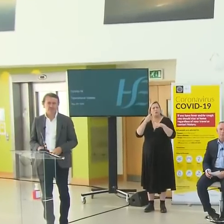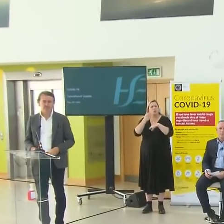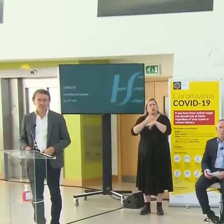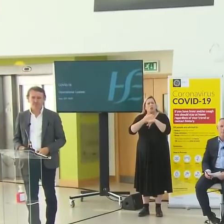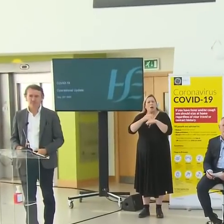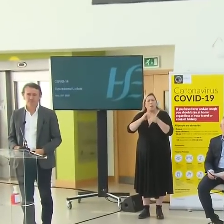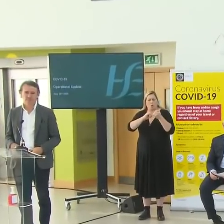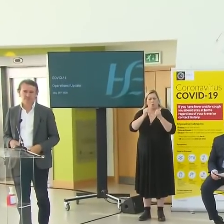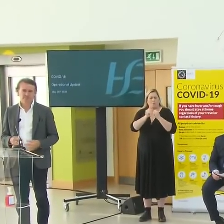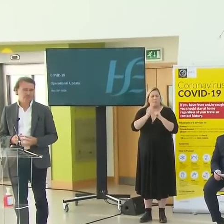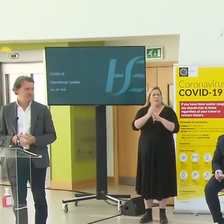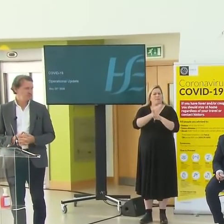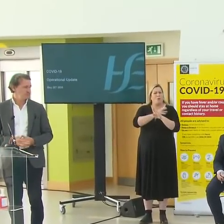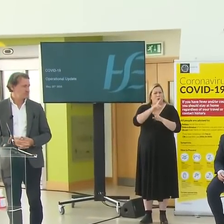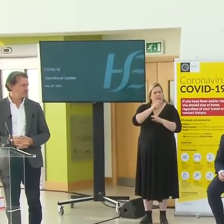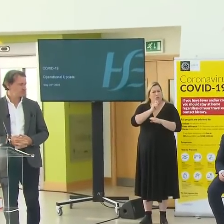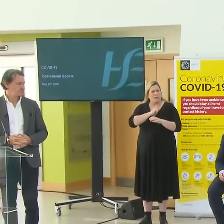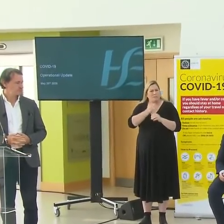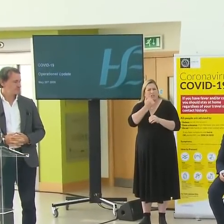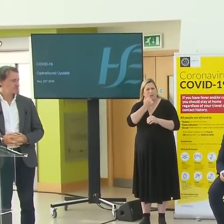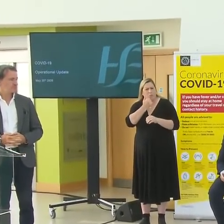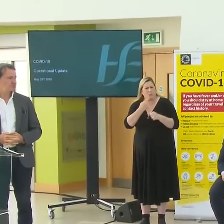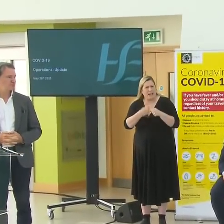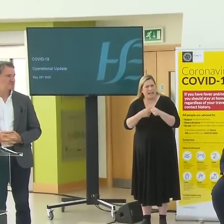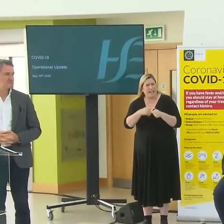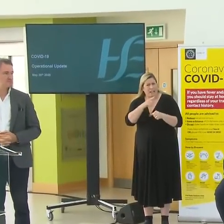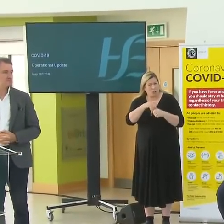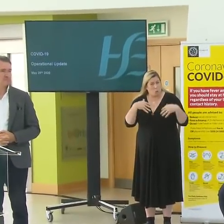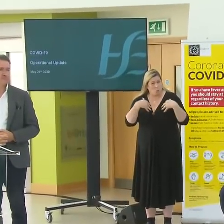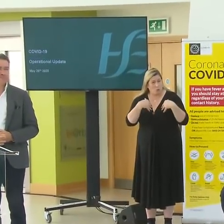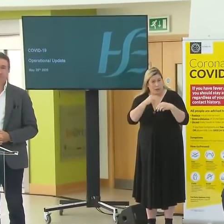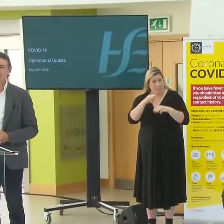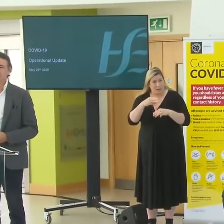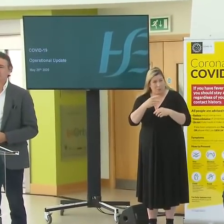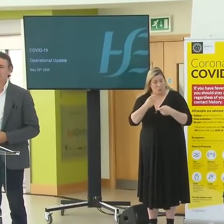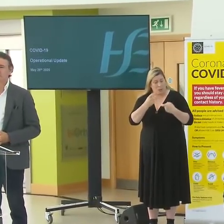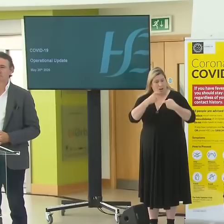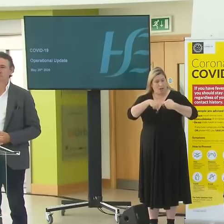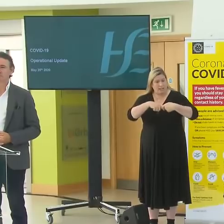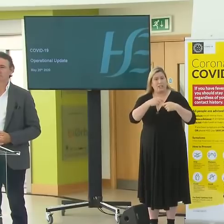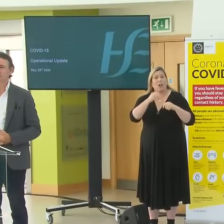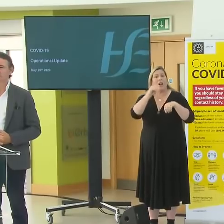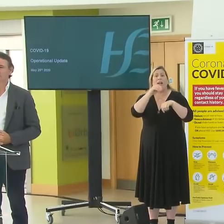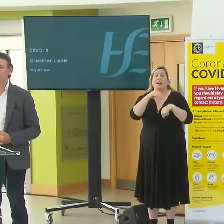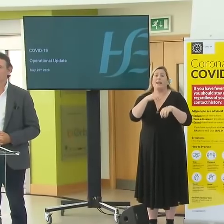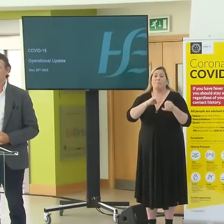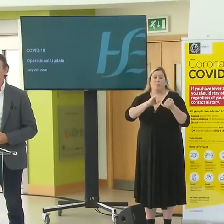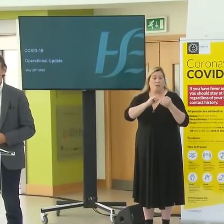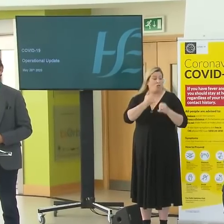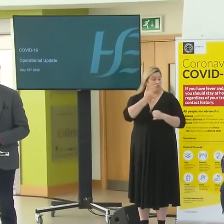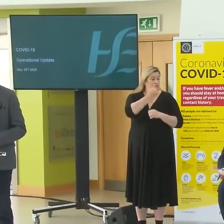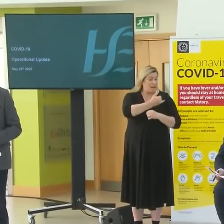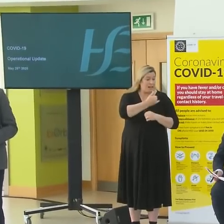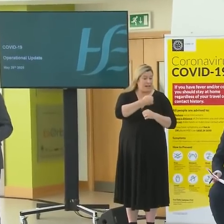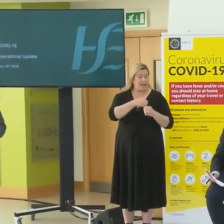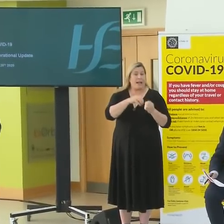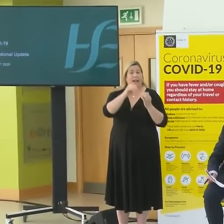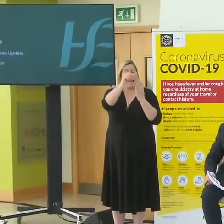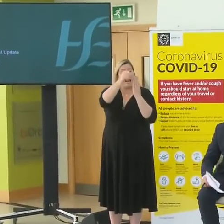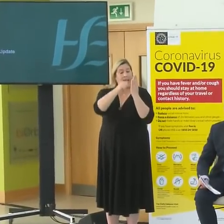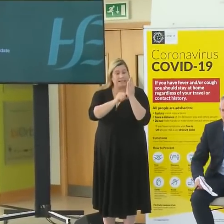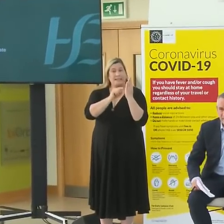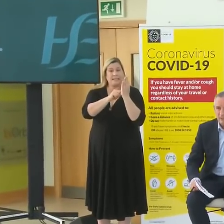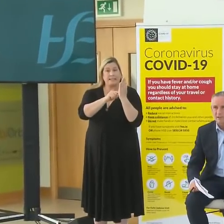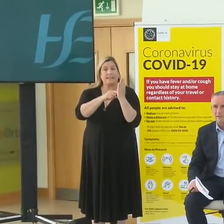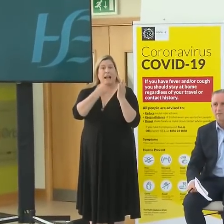give me those figures again? And are you worried that people who are being contacted aren't actually coming forward for testing? Yeah, so from just last